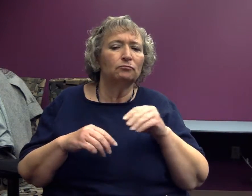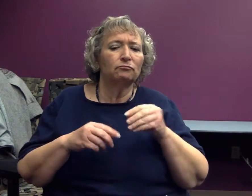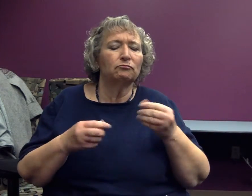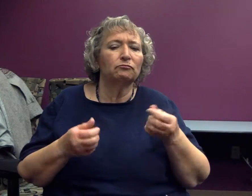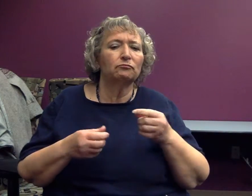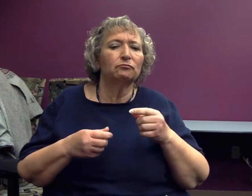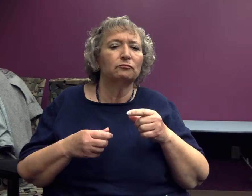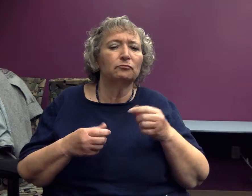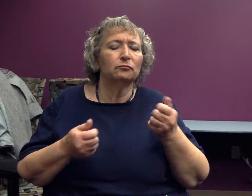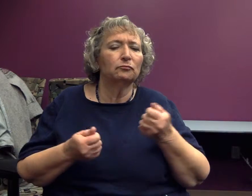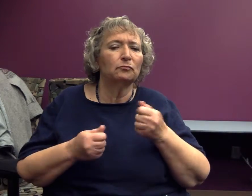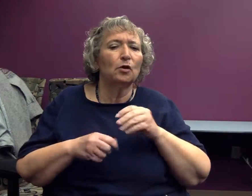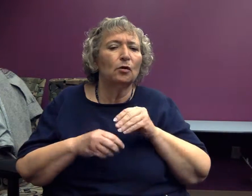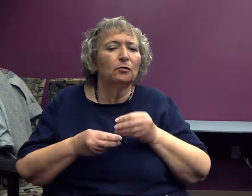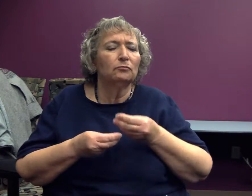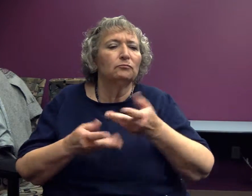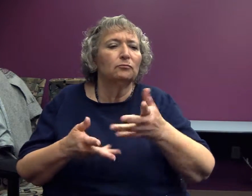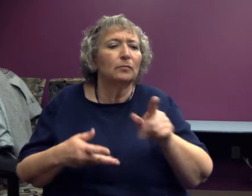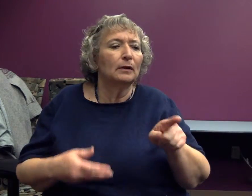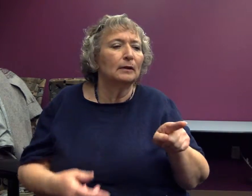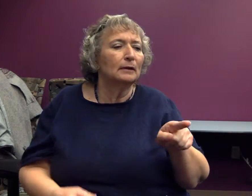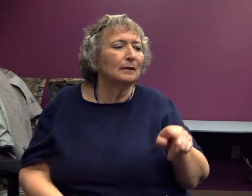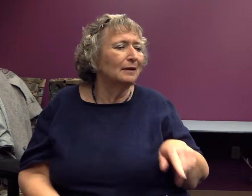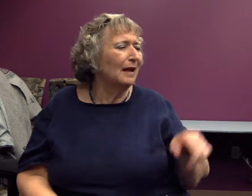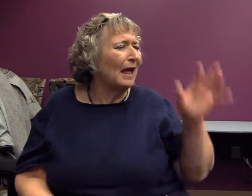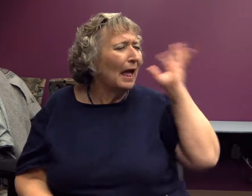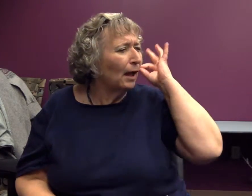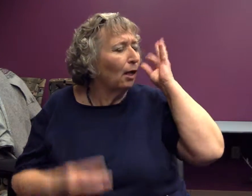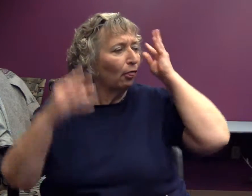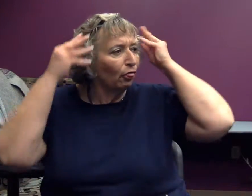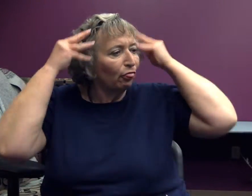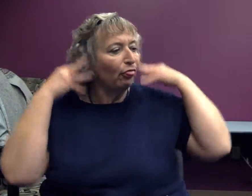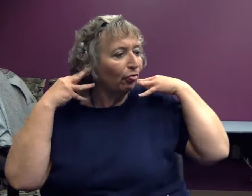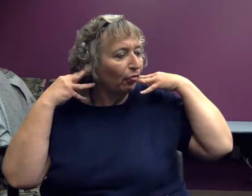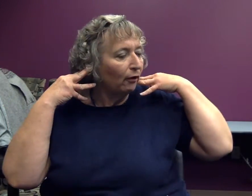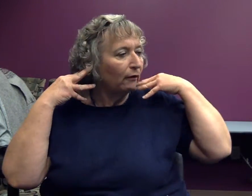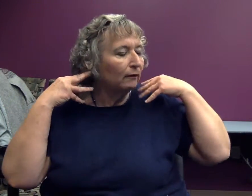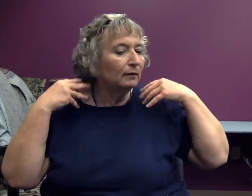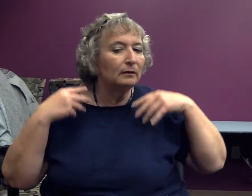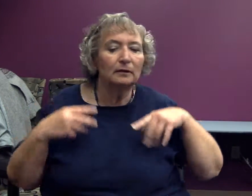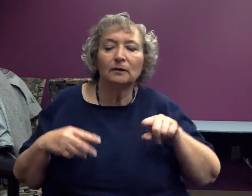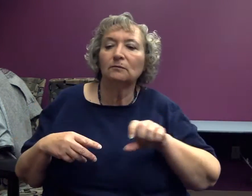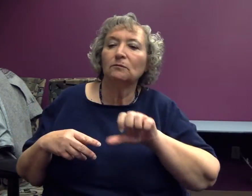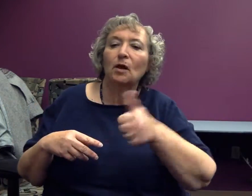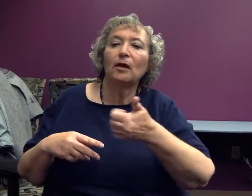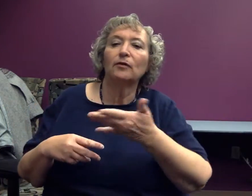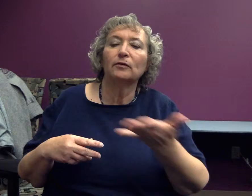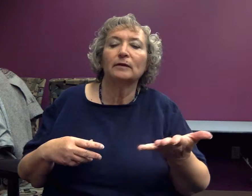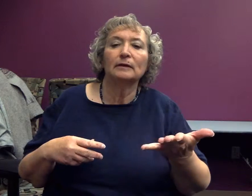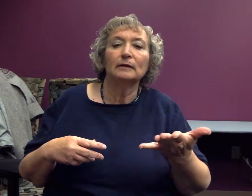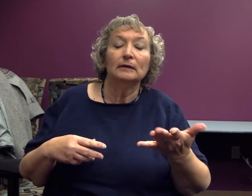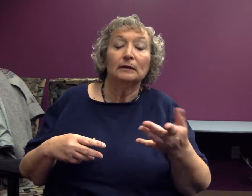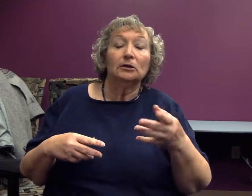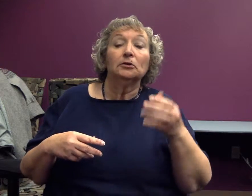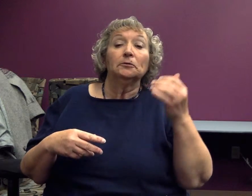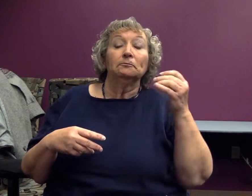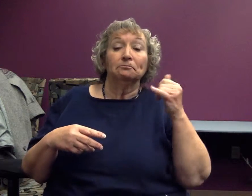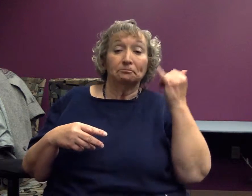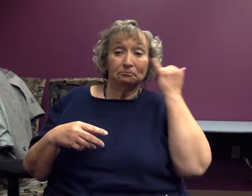Okay. Those girls just hate it when the hair gets flat. Other things? You go outside and would you rather be outside working in